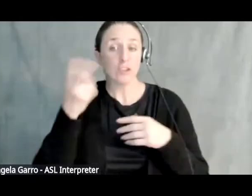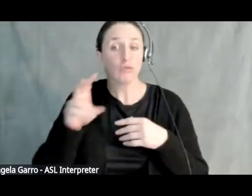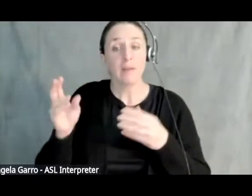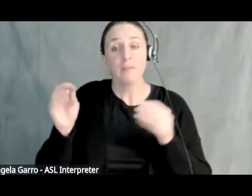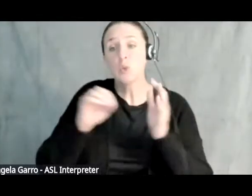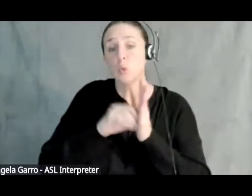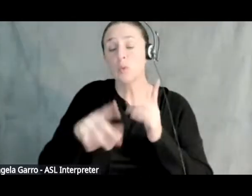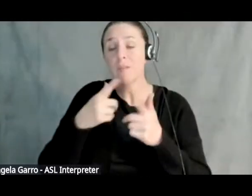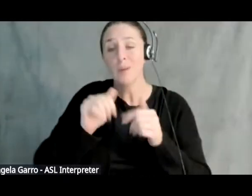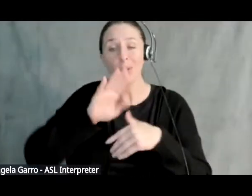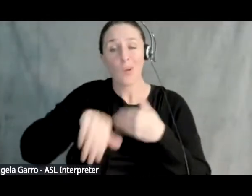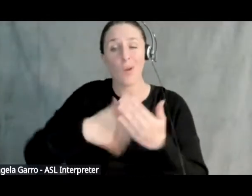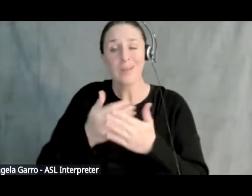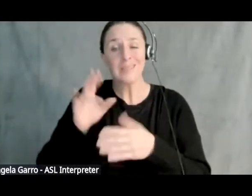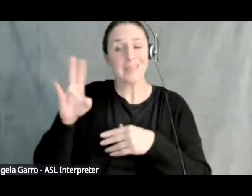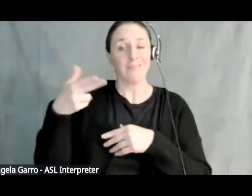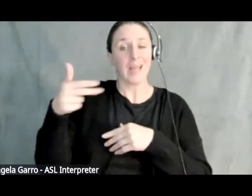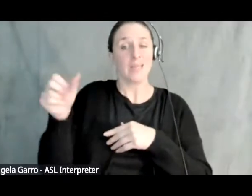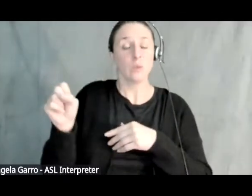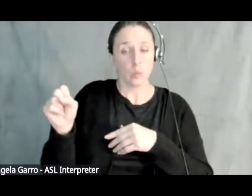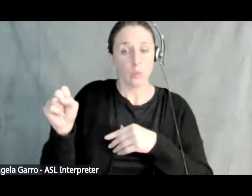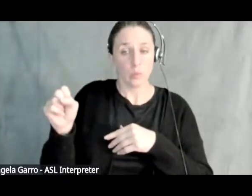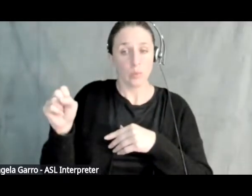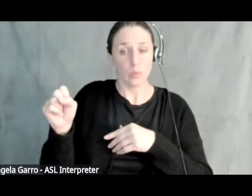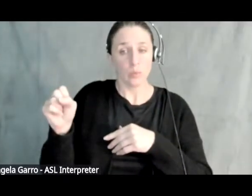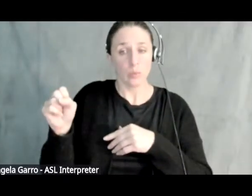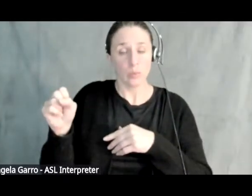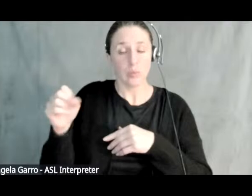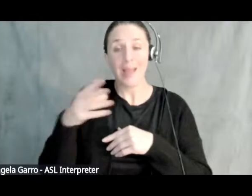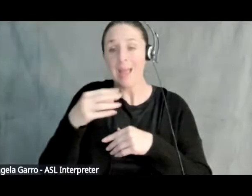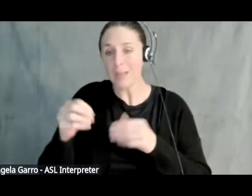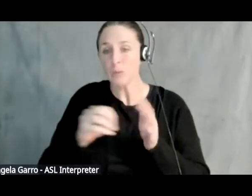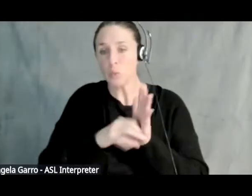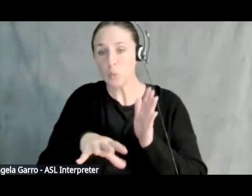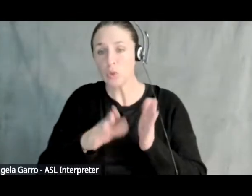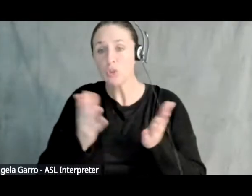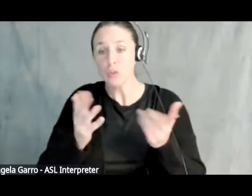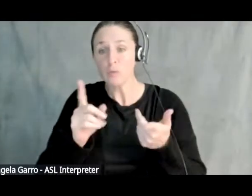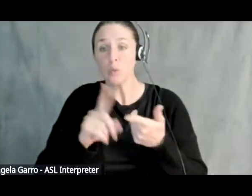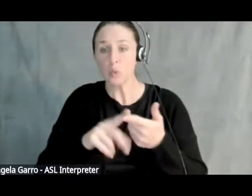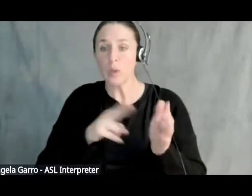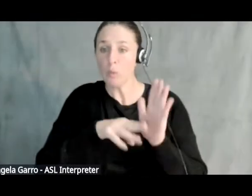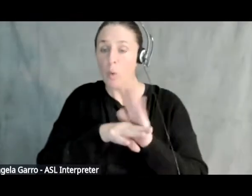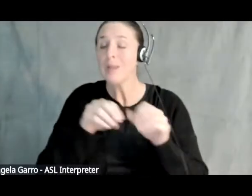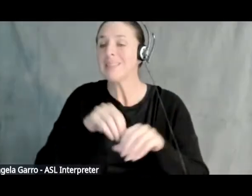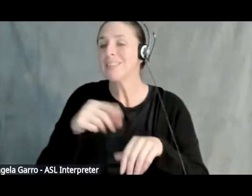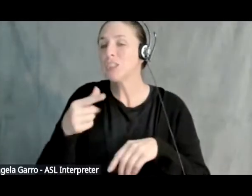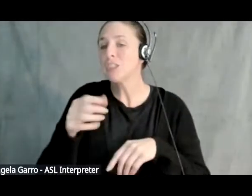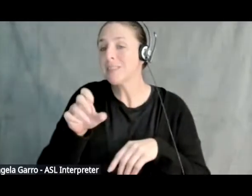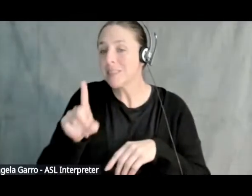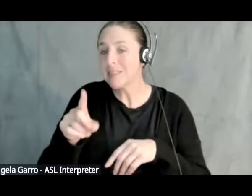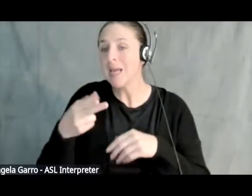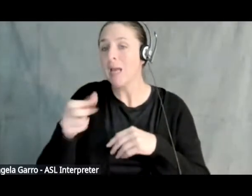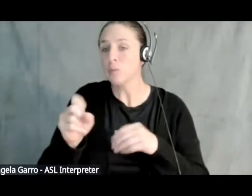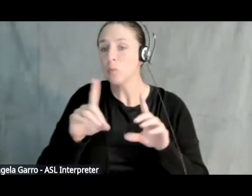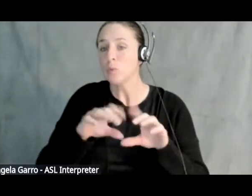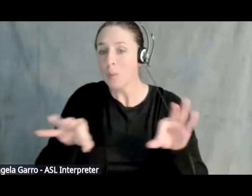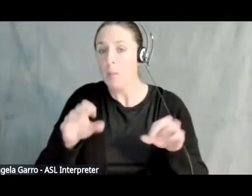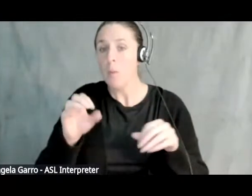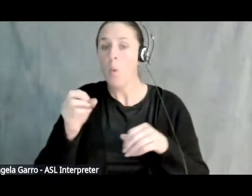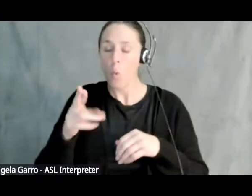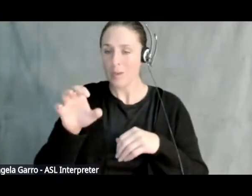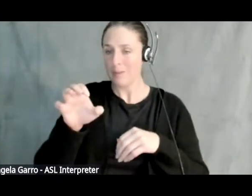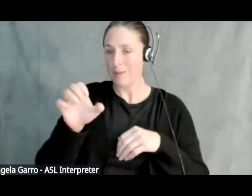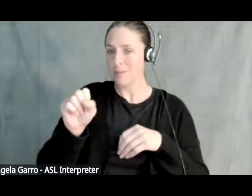all 7 high schools and student services to enroll them in GED, high school diploma, or ESL